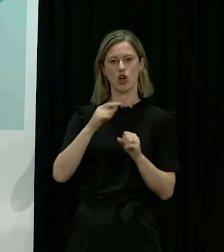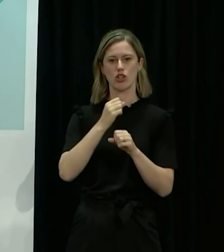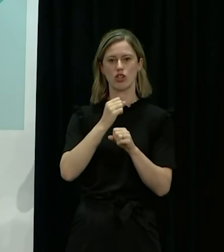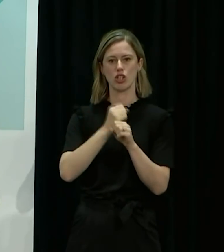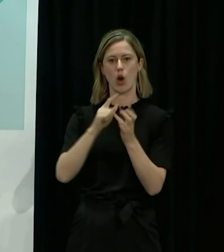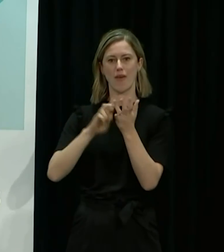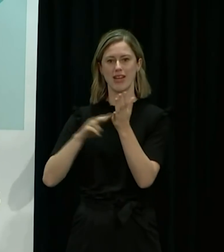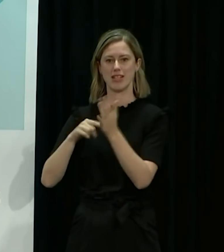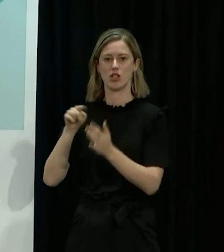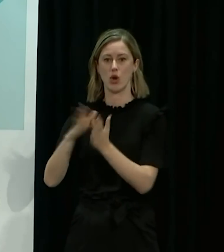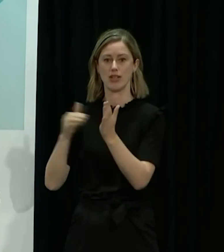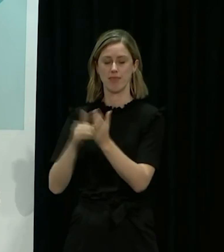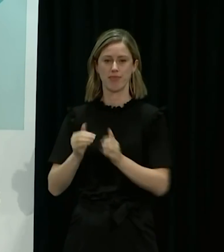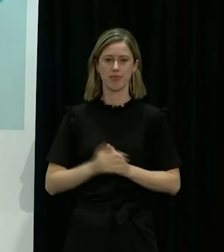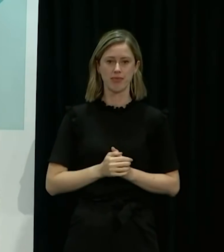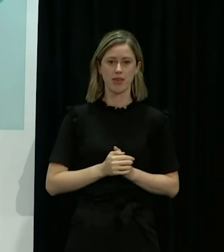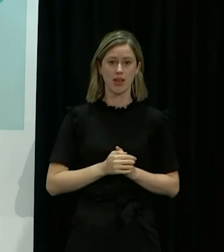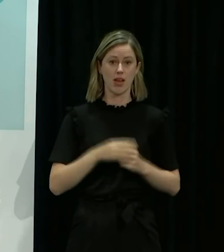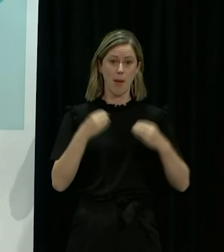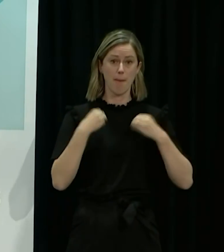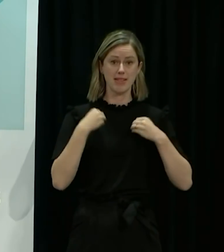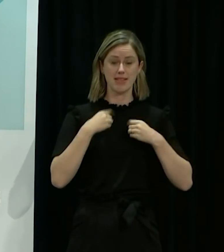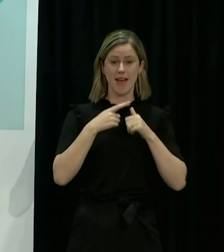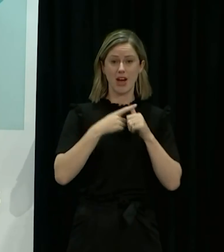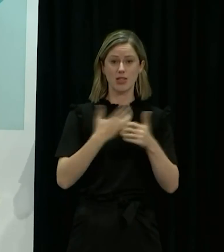covid19.govt.nz. Advice for Business is live on